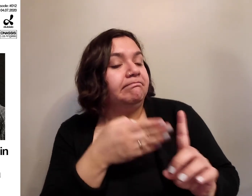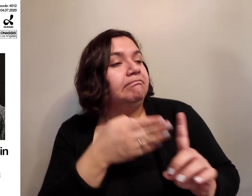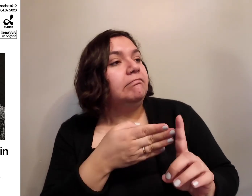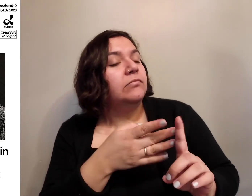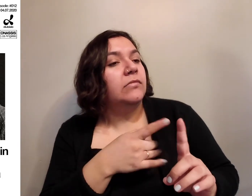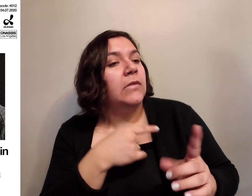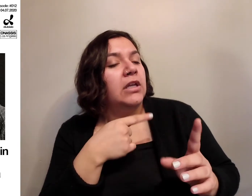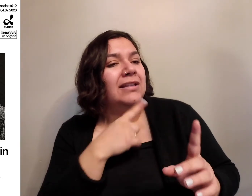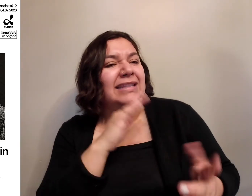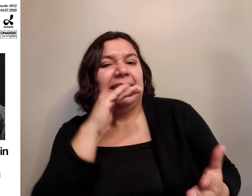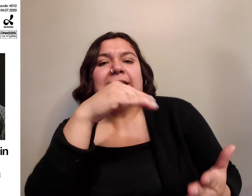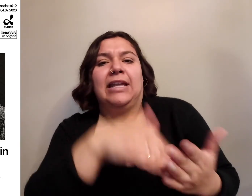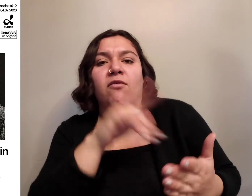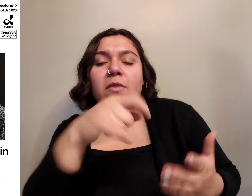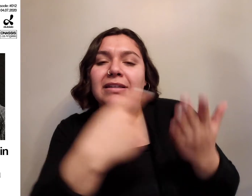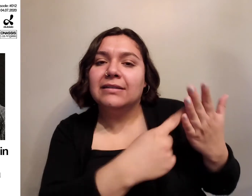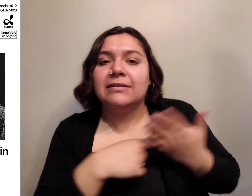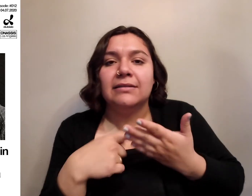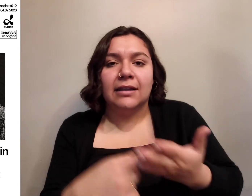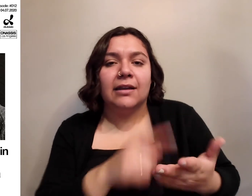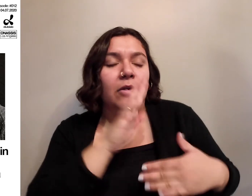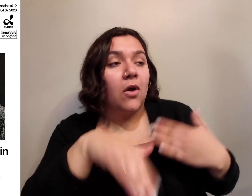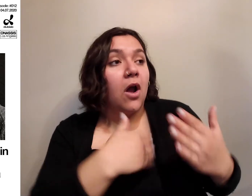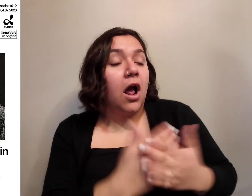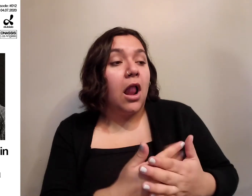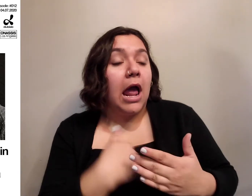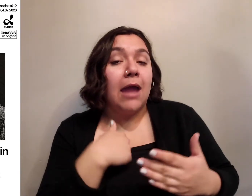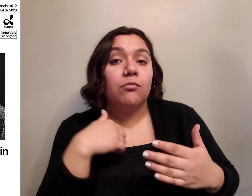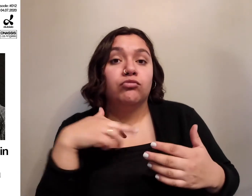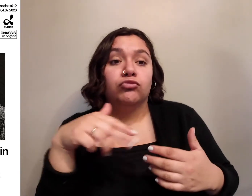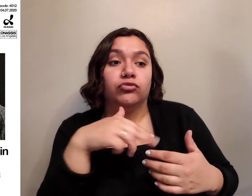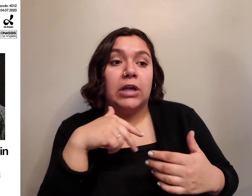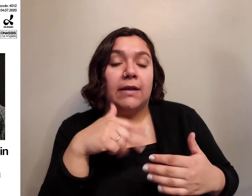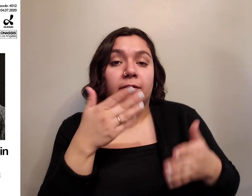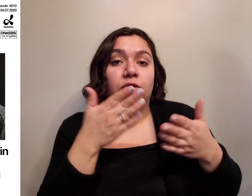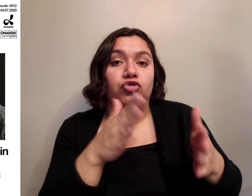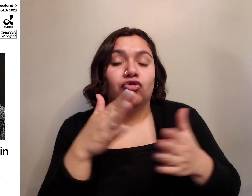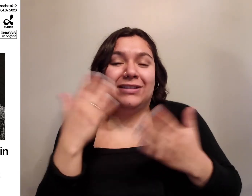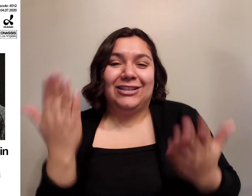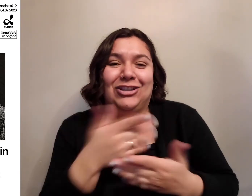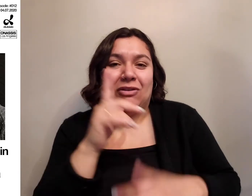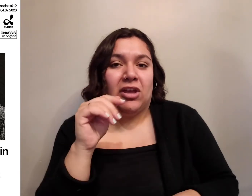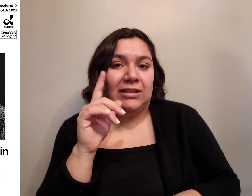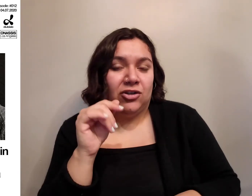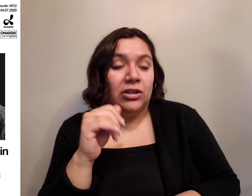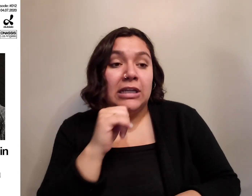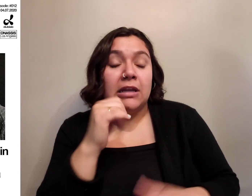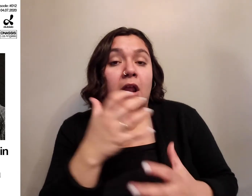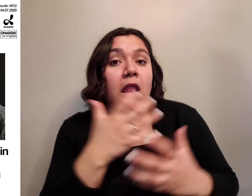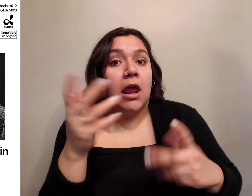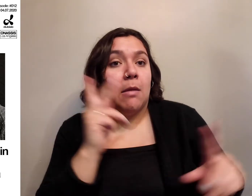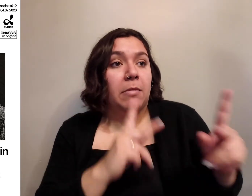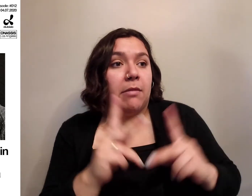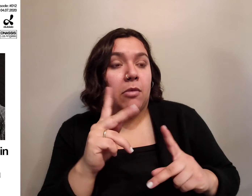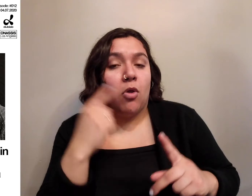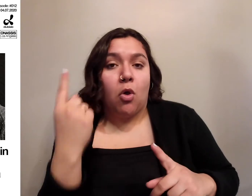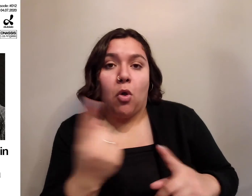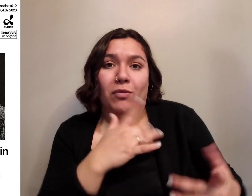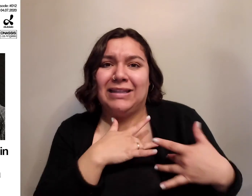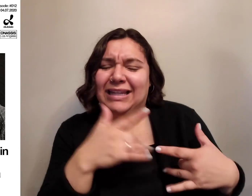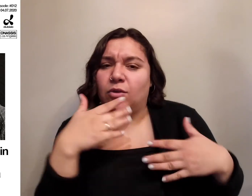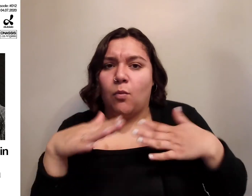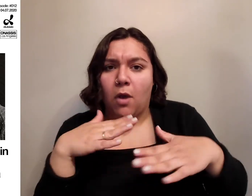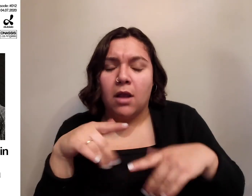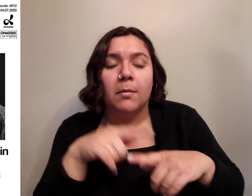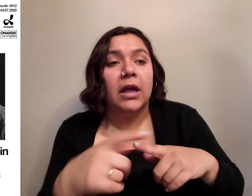must discuss. Is, you know, we're all. I'm walking around the streets of Los Angeles, where not so many people always walk around the